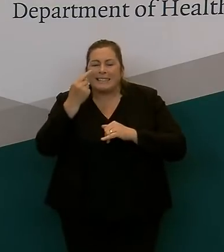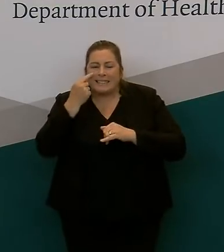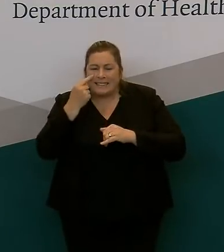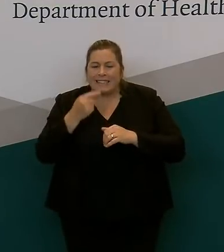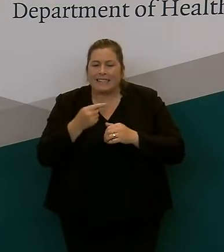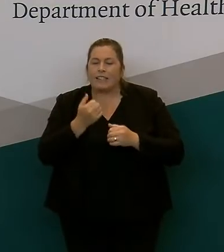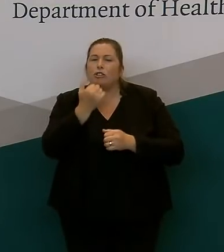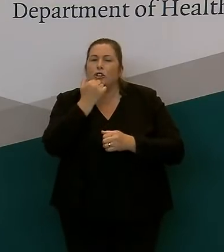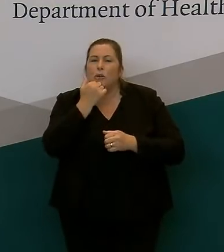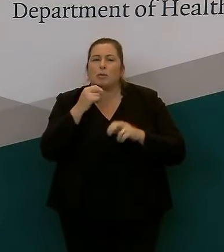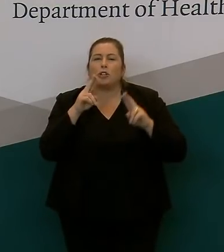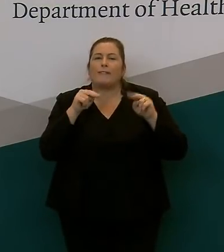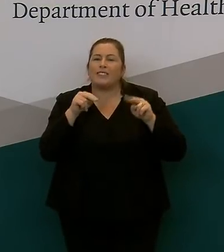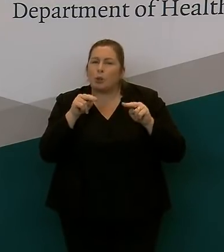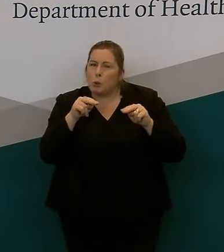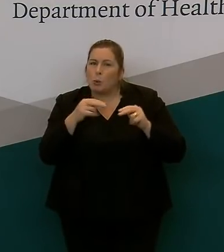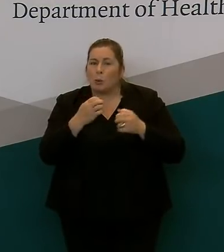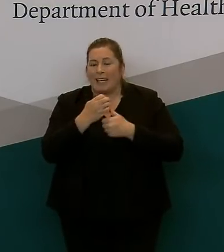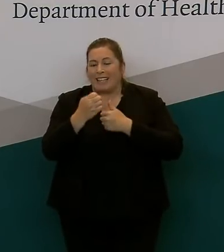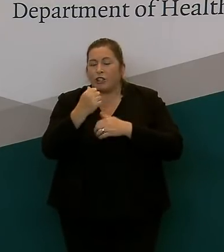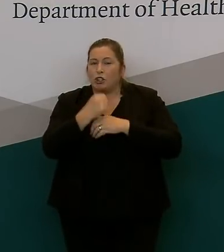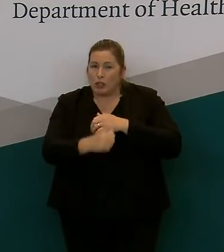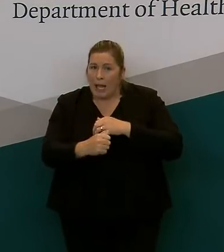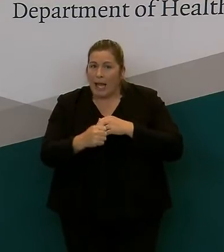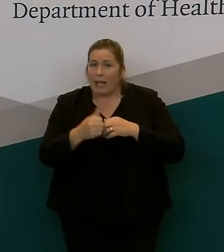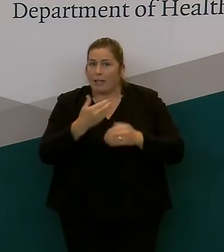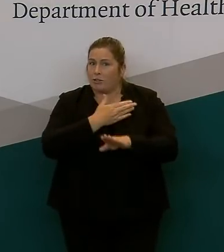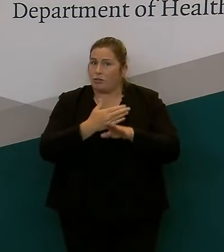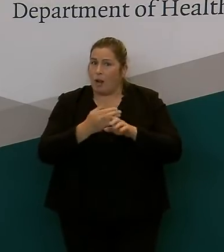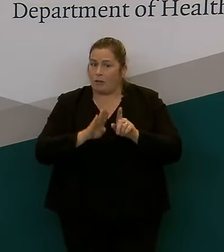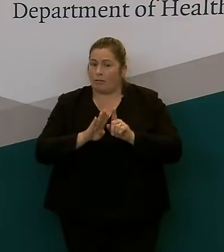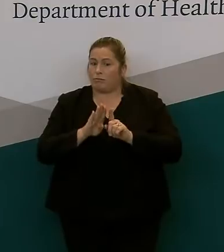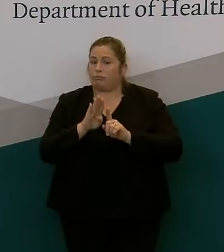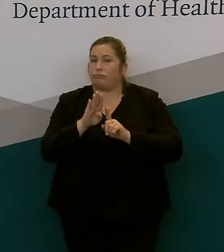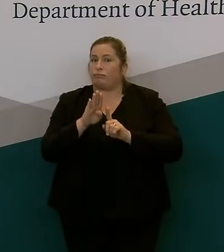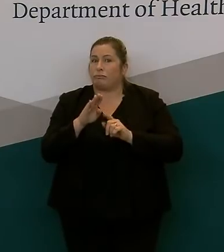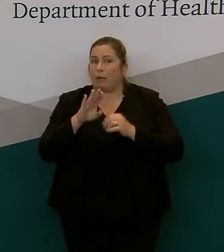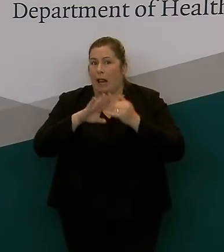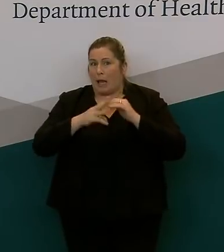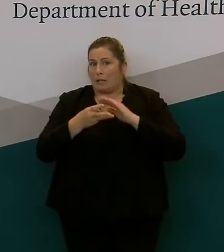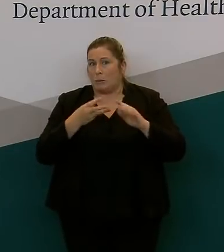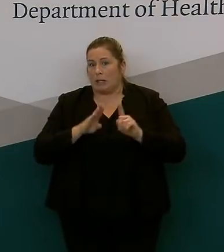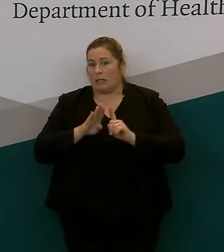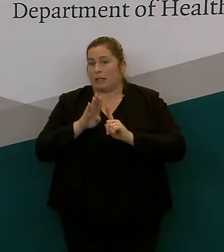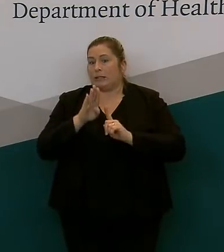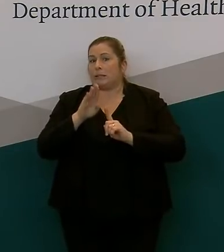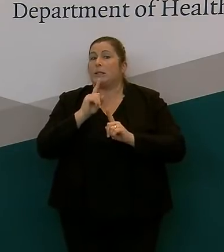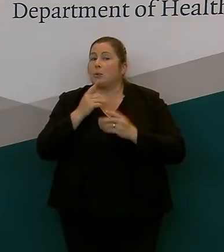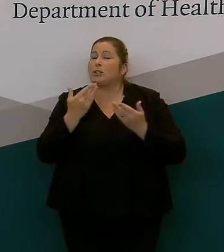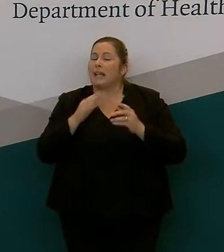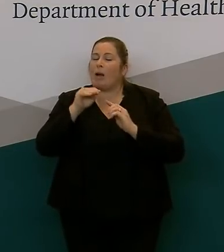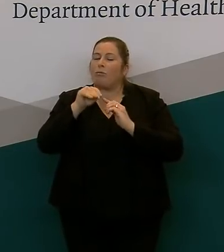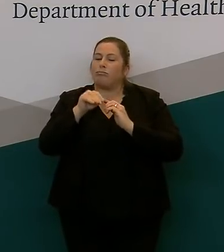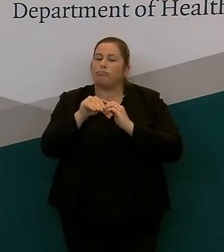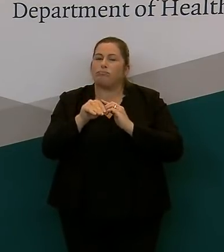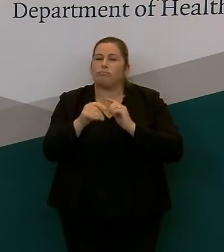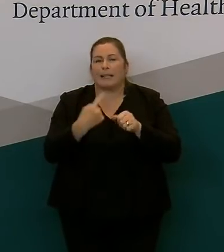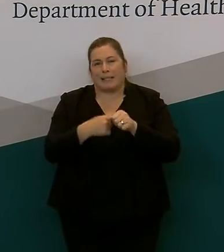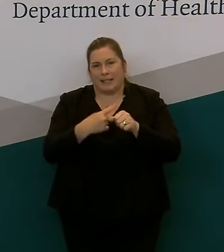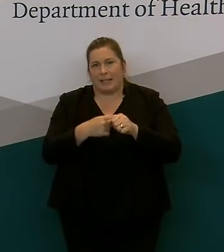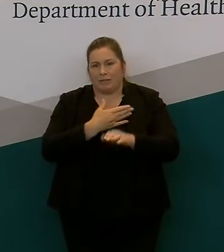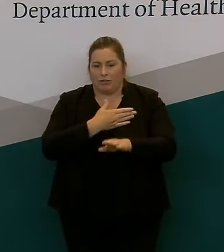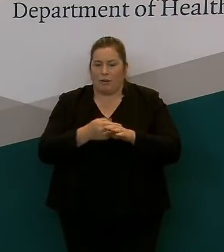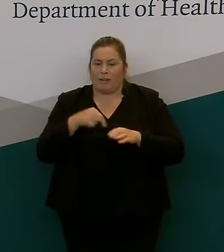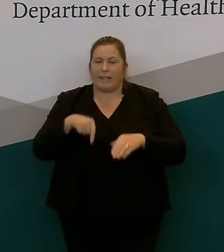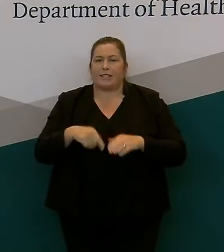new cases confirmed each day increasing towards the latter part of last week, but perhaps beginning to decline again in the opening part